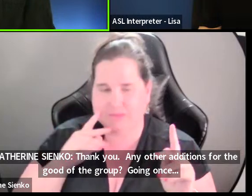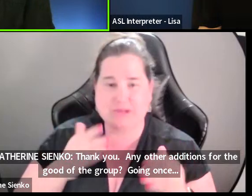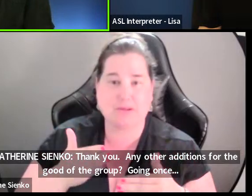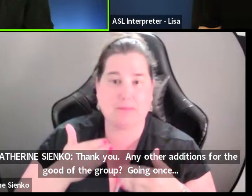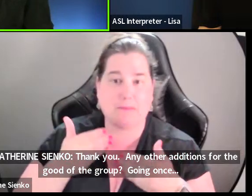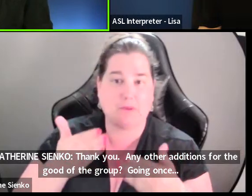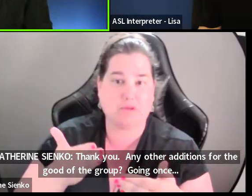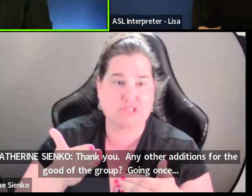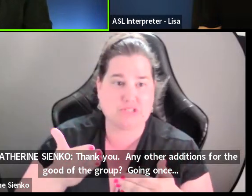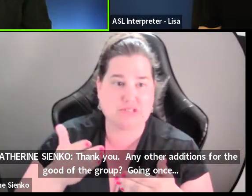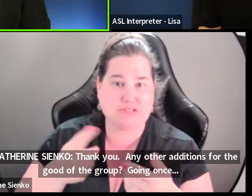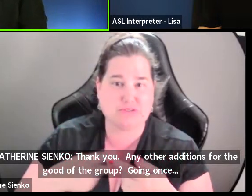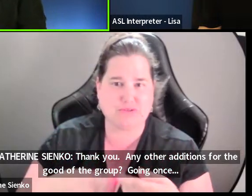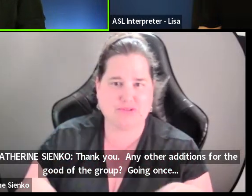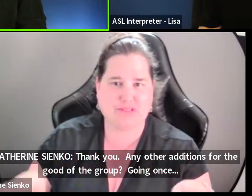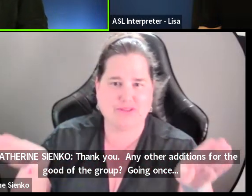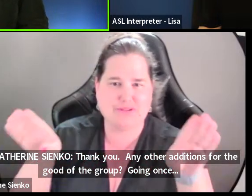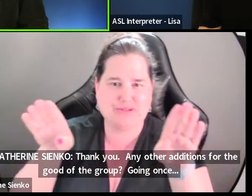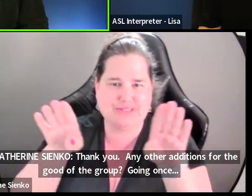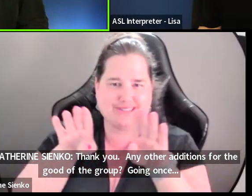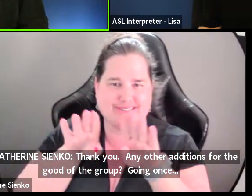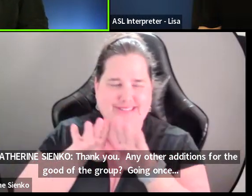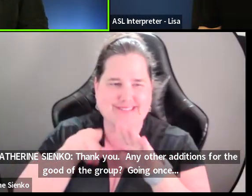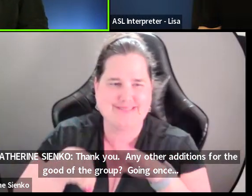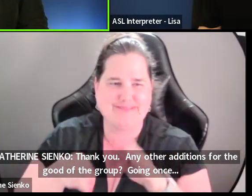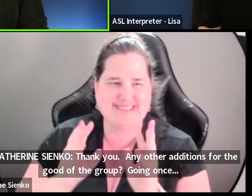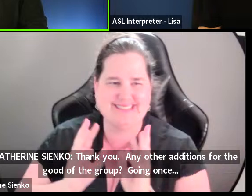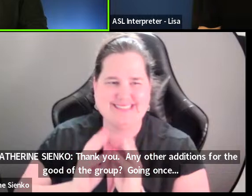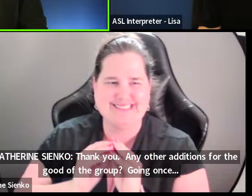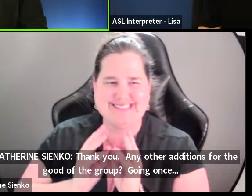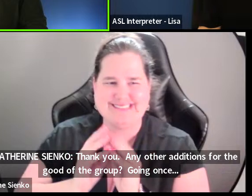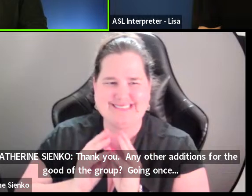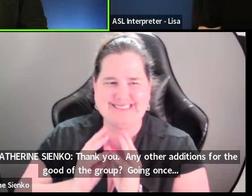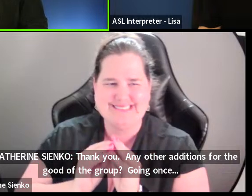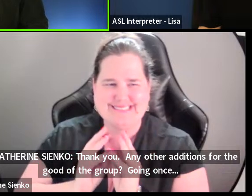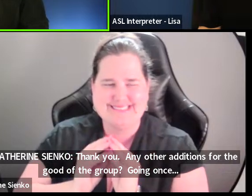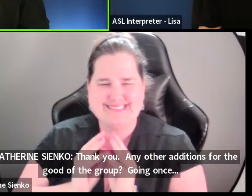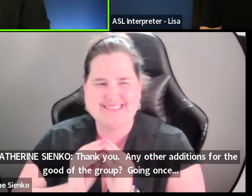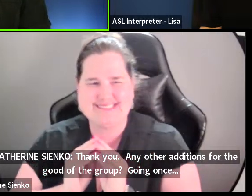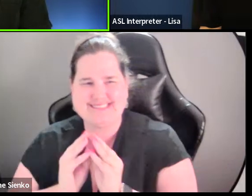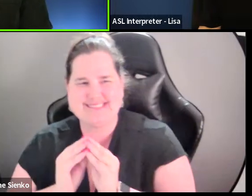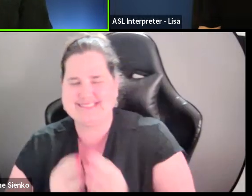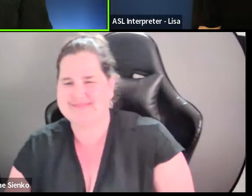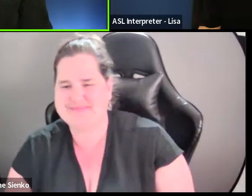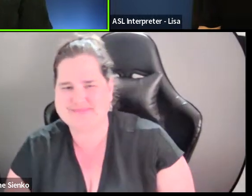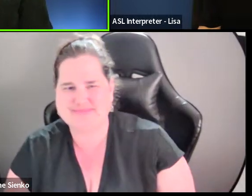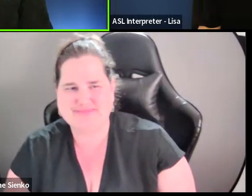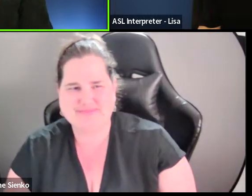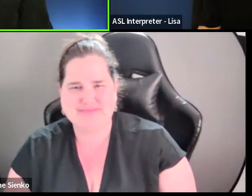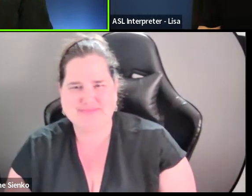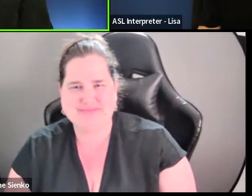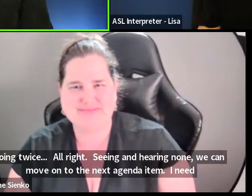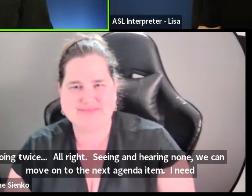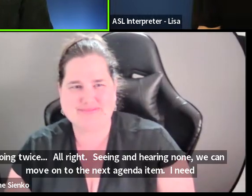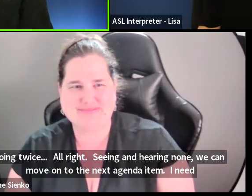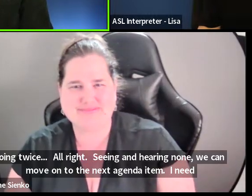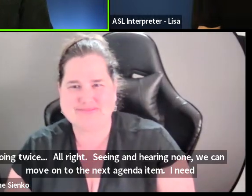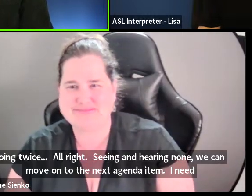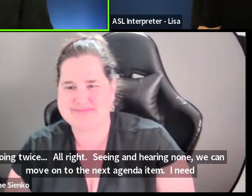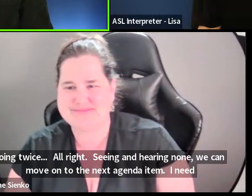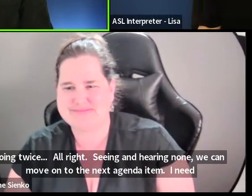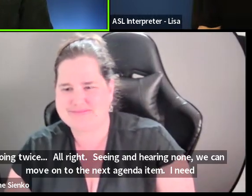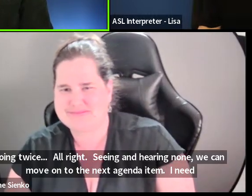All right, seeing and hearing none, we can move on to the next agenda item. I need a motion for adjournment.